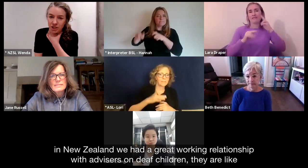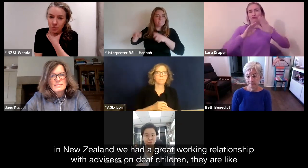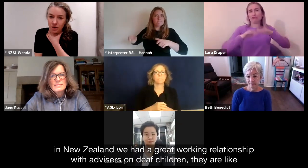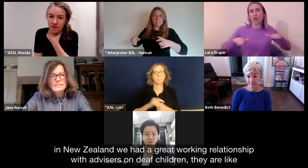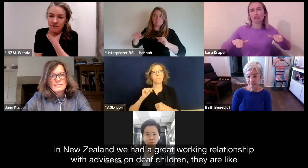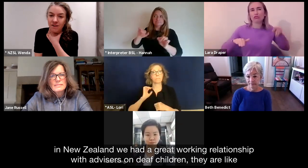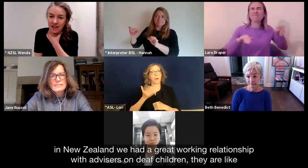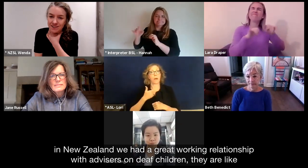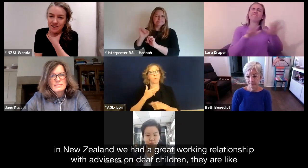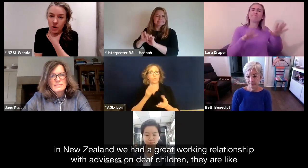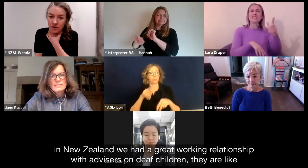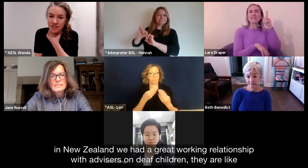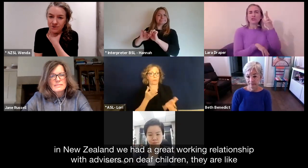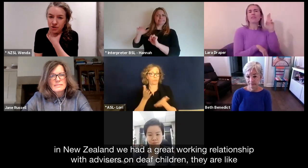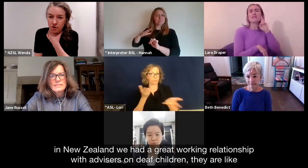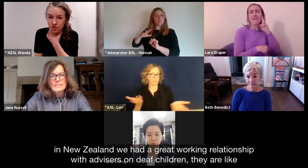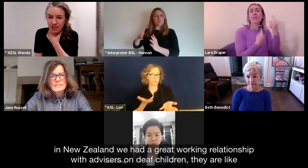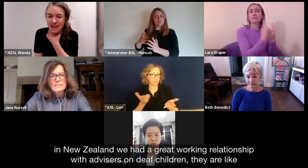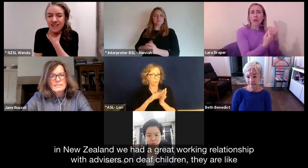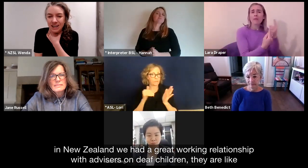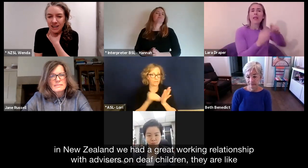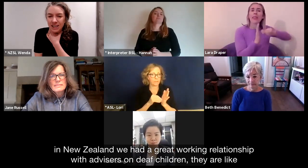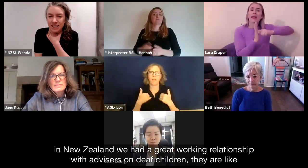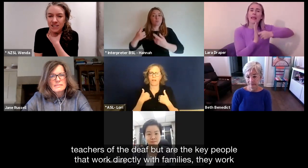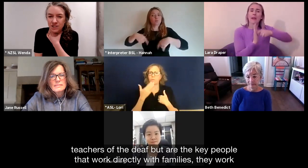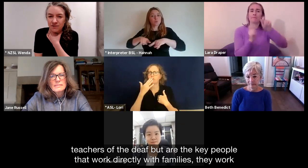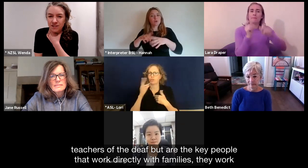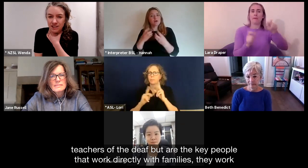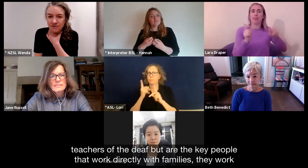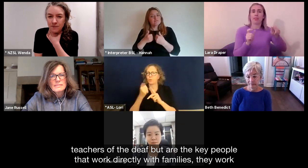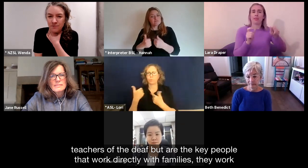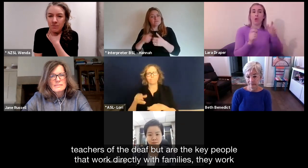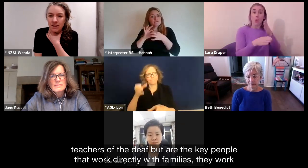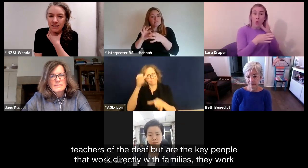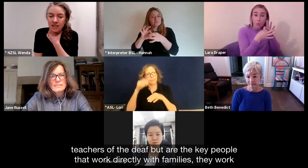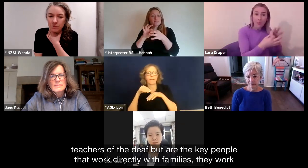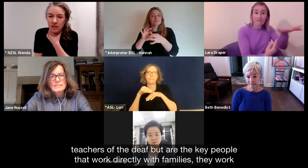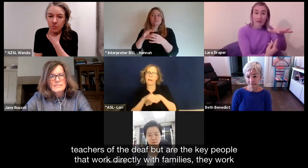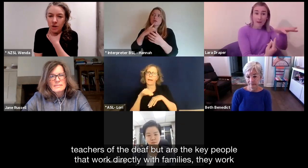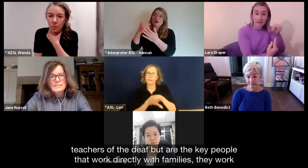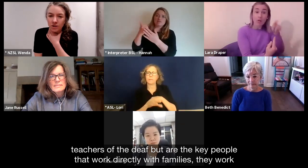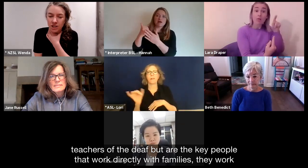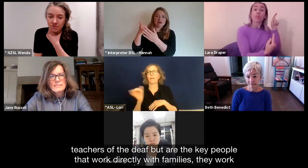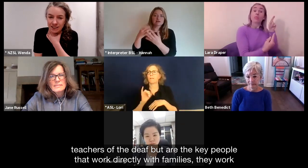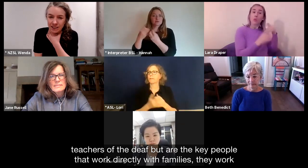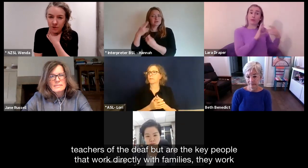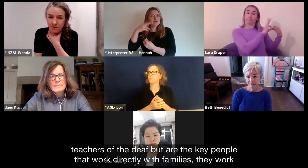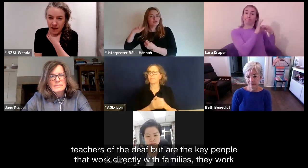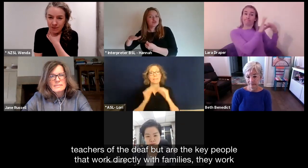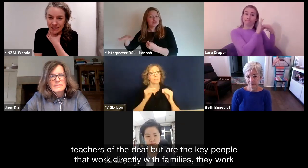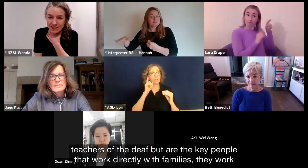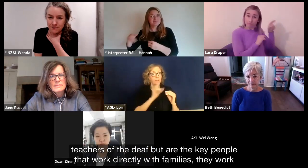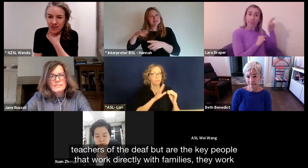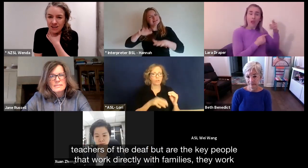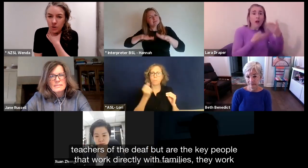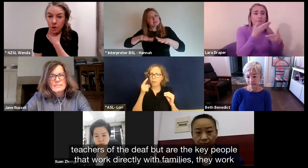relationship with advisors on deaf children. They're like teachers of the deaf, but they're the key people that work directly with